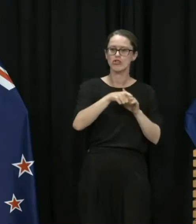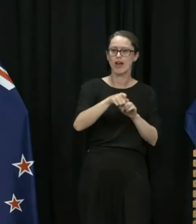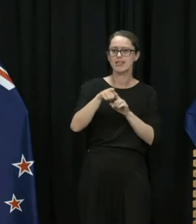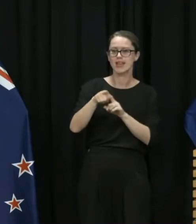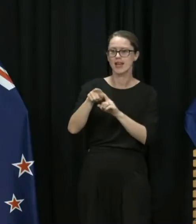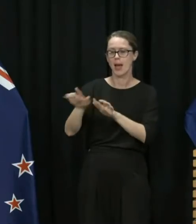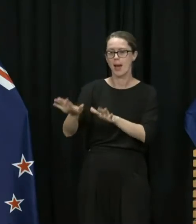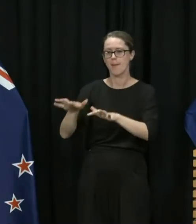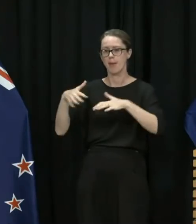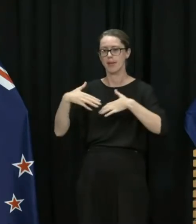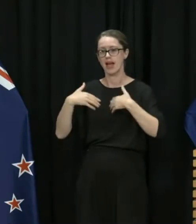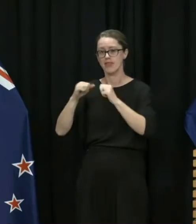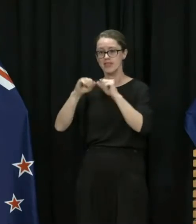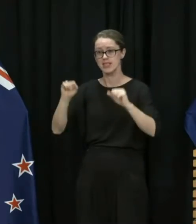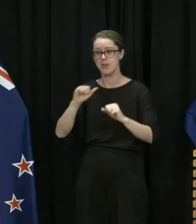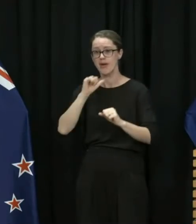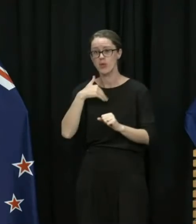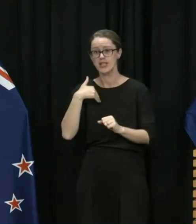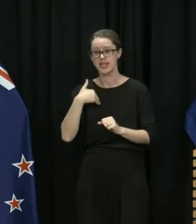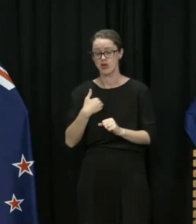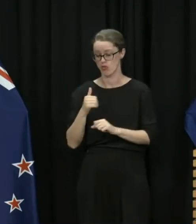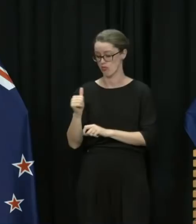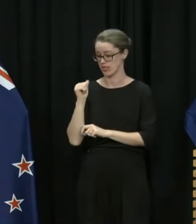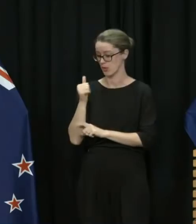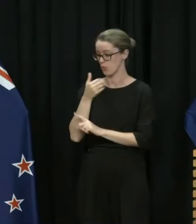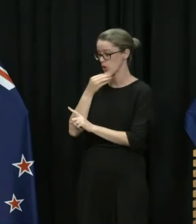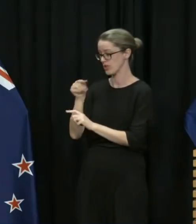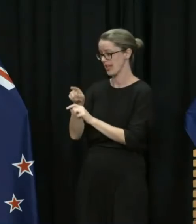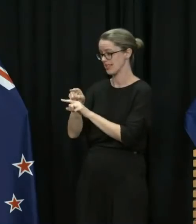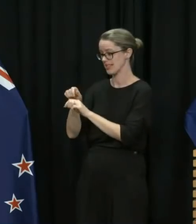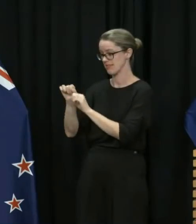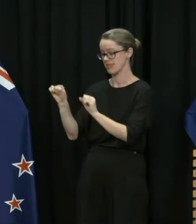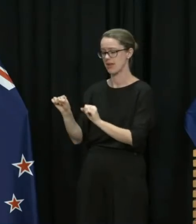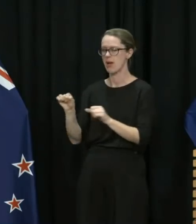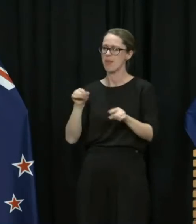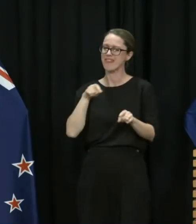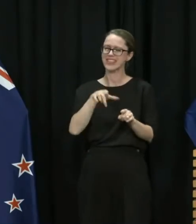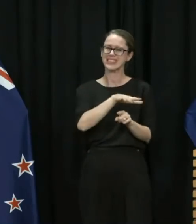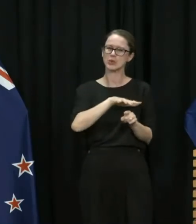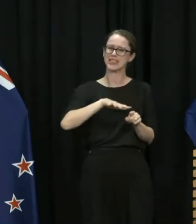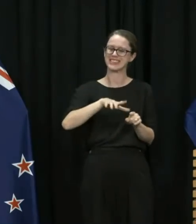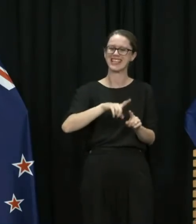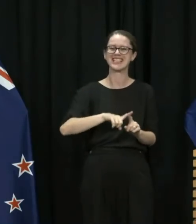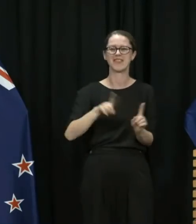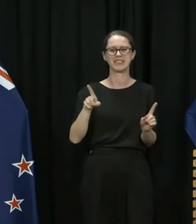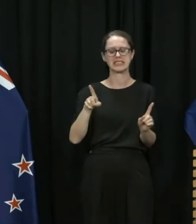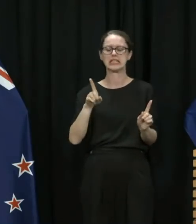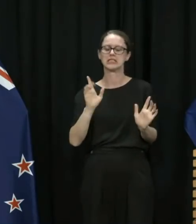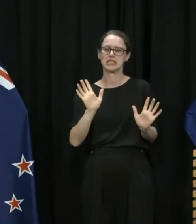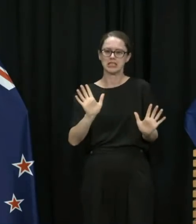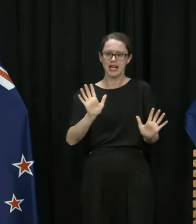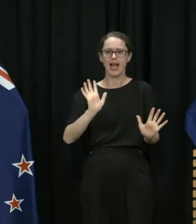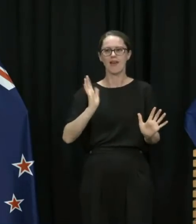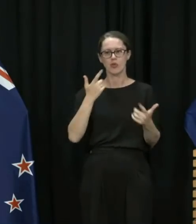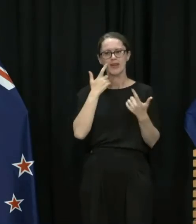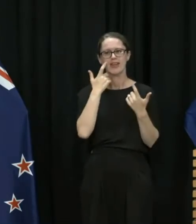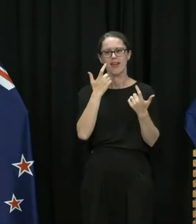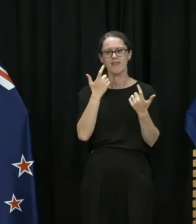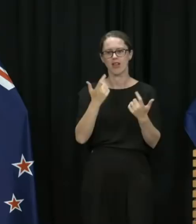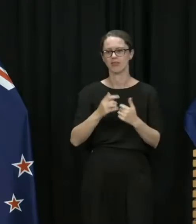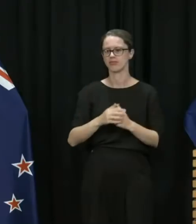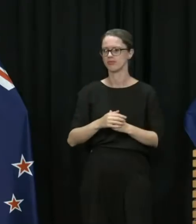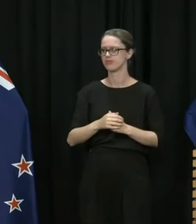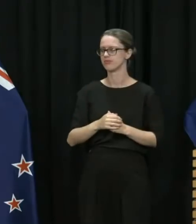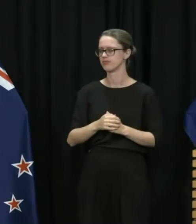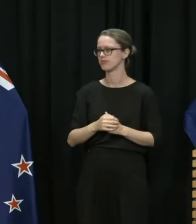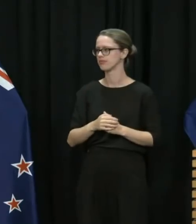if we believe that is justified. We did that recently, but in this case, the circumstances are different, so we've reacted differently.